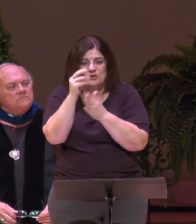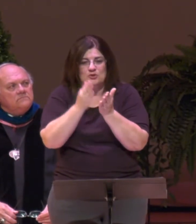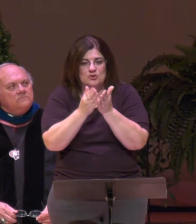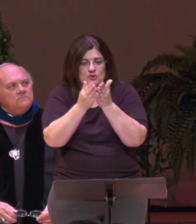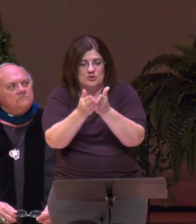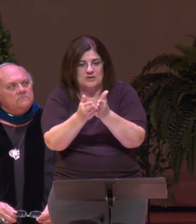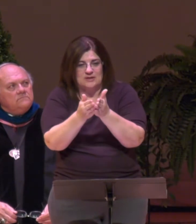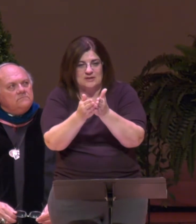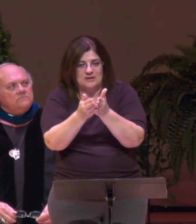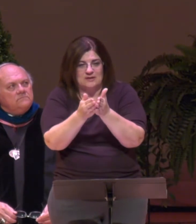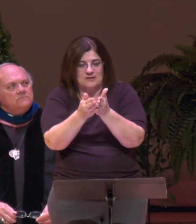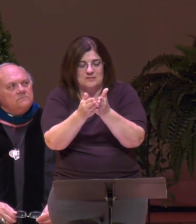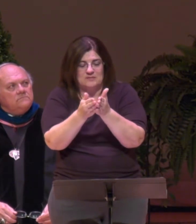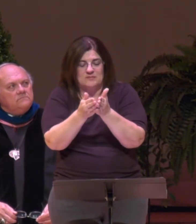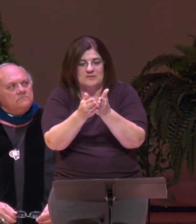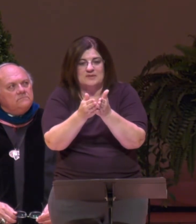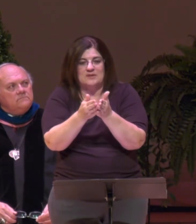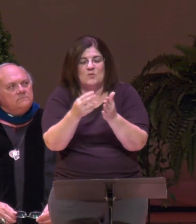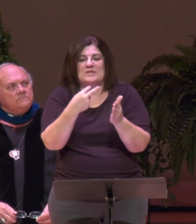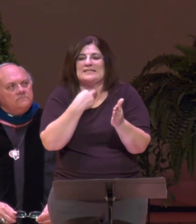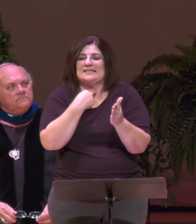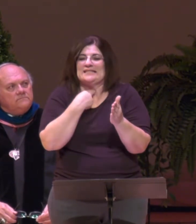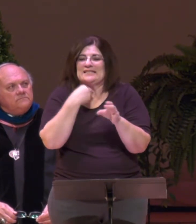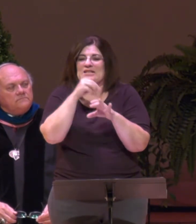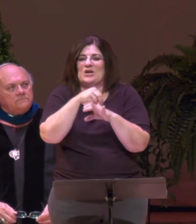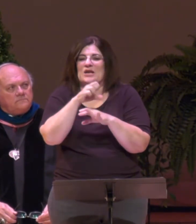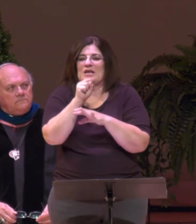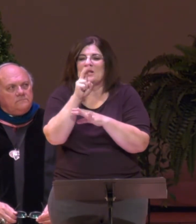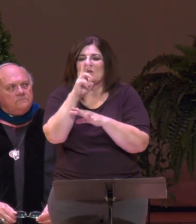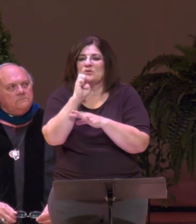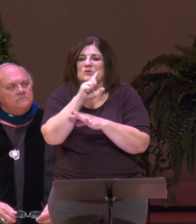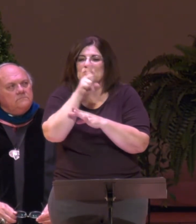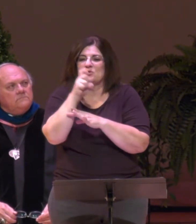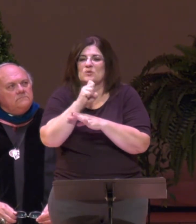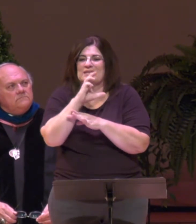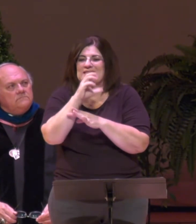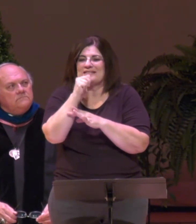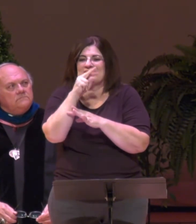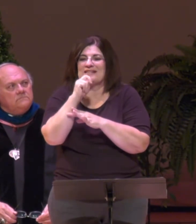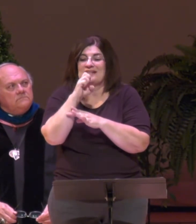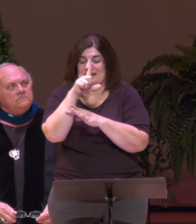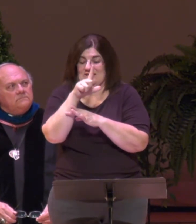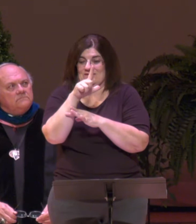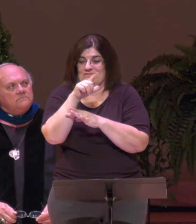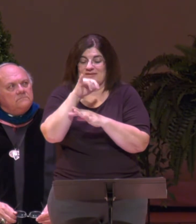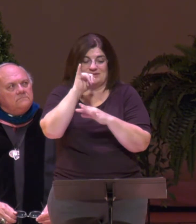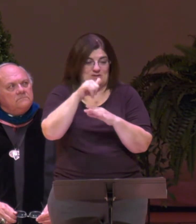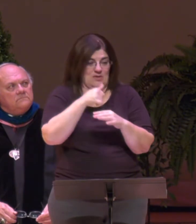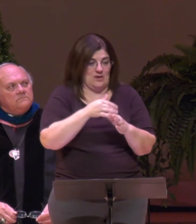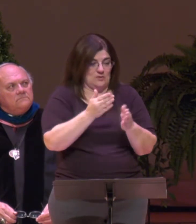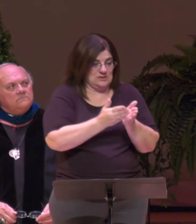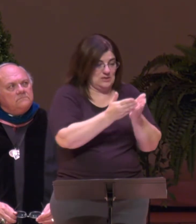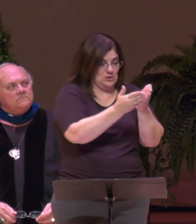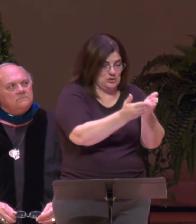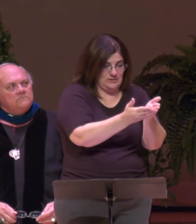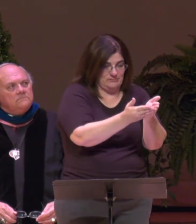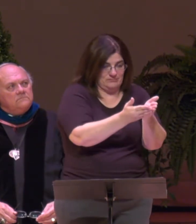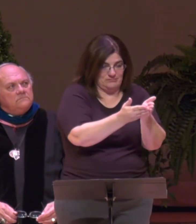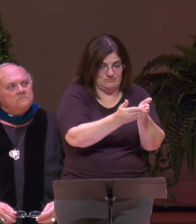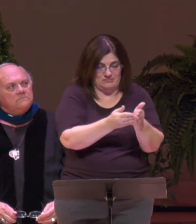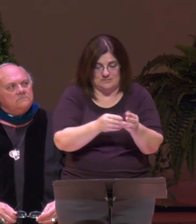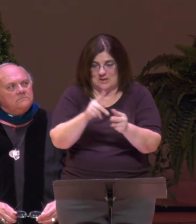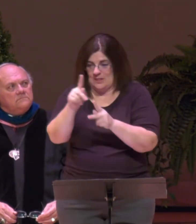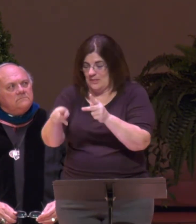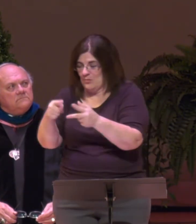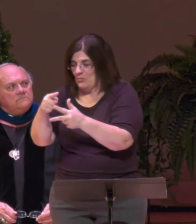ship ever given, was stuck in the Suez Canal. Now, here was a ship, a crew, and a captain had navigated the 150-mile